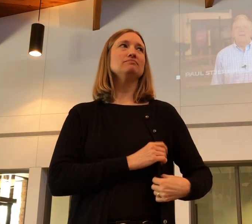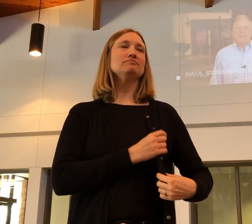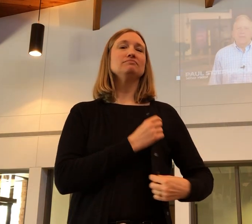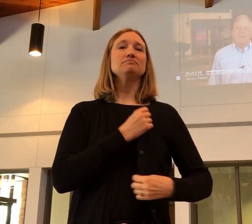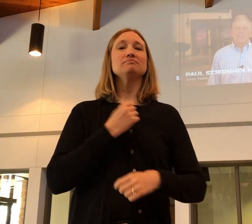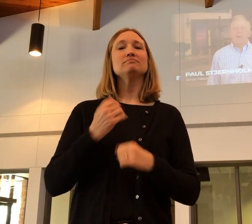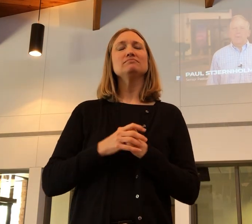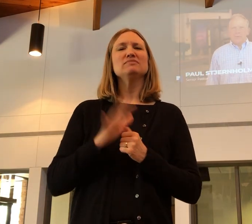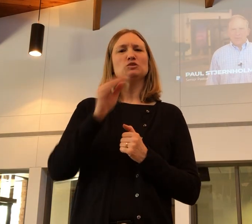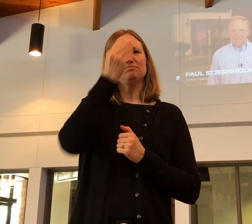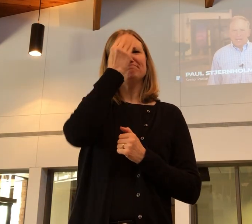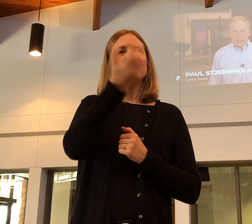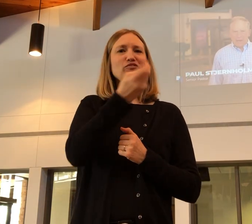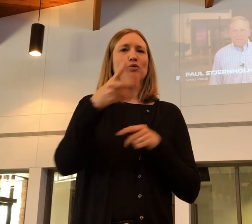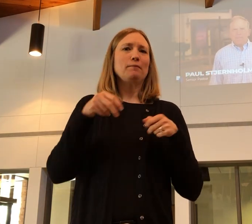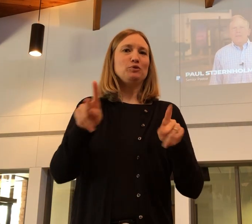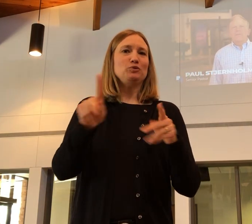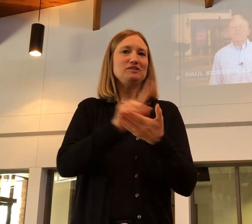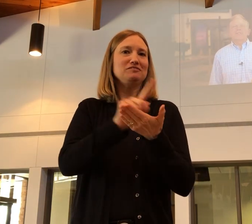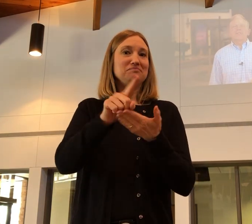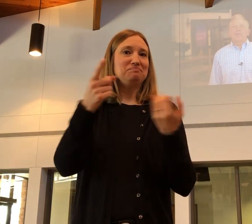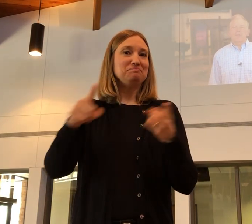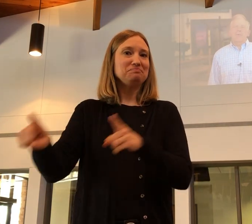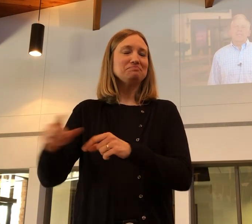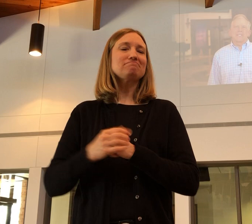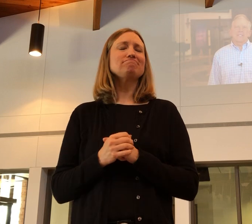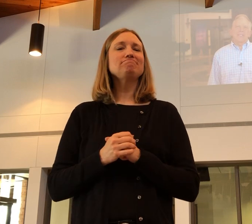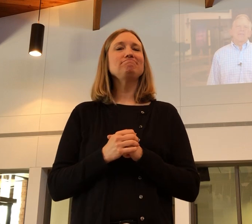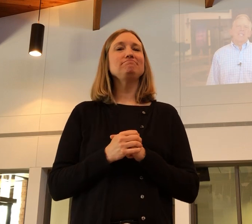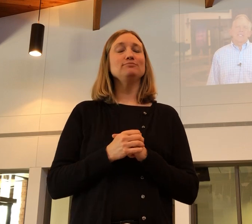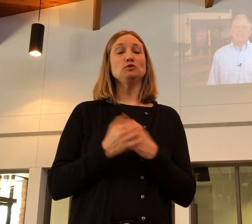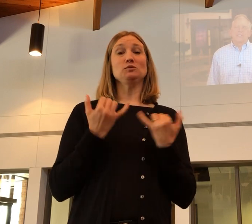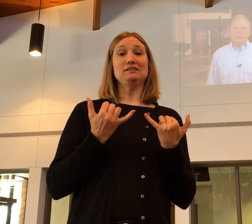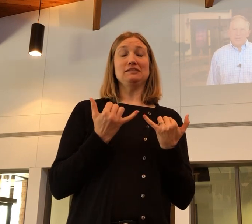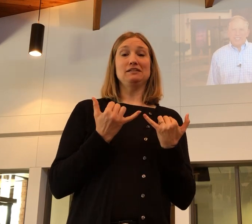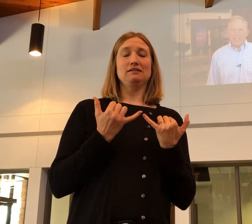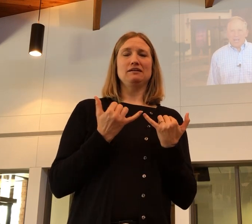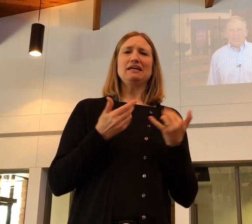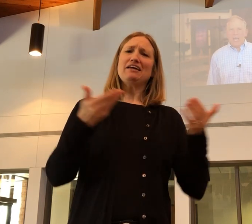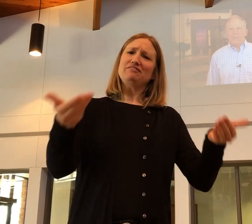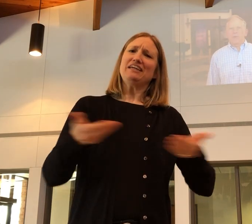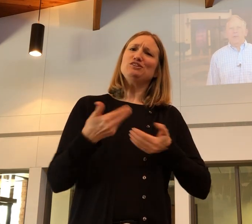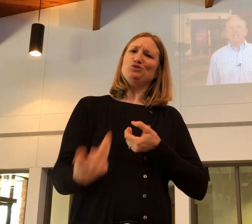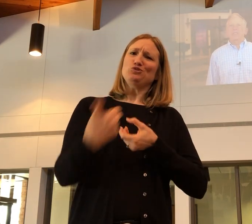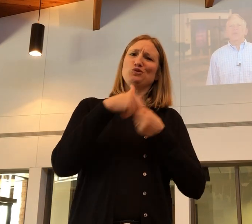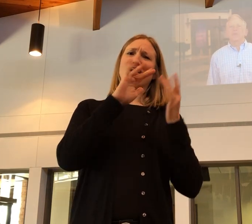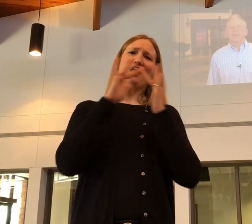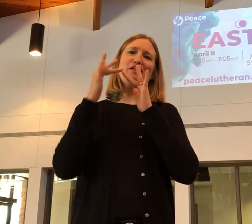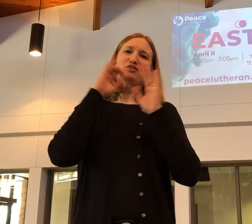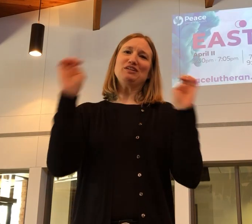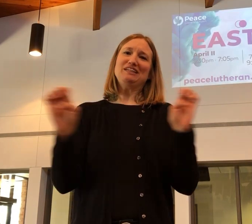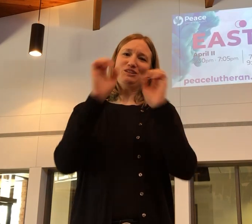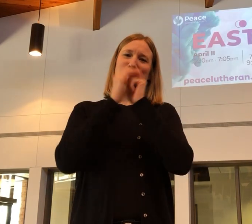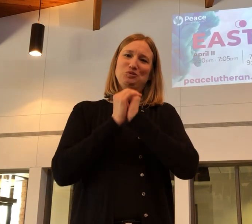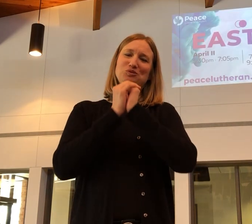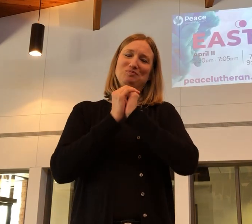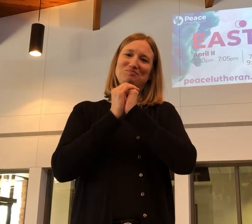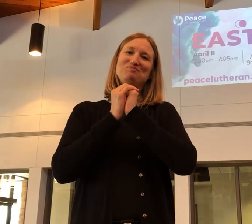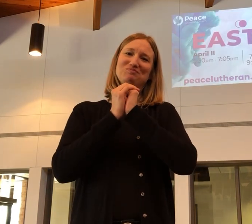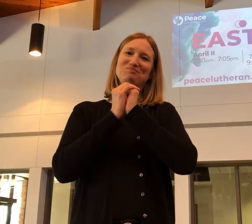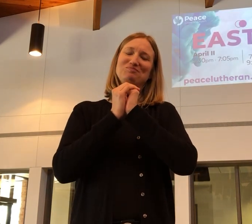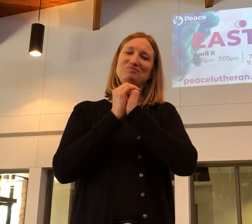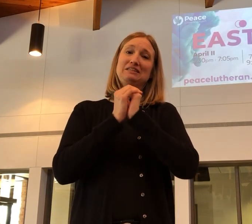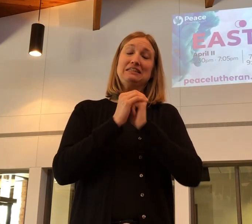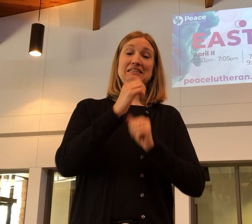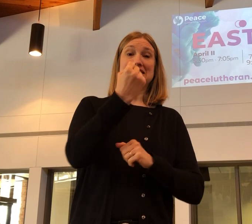Now let me make you aware of some opportunities coming up. First and foremost is an invitation to join us online for our Easter worship. Our worship